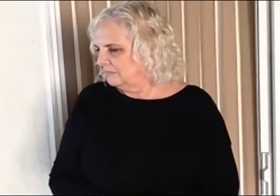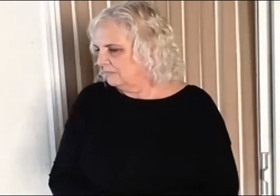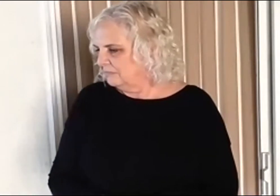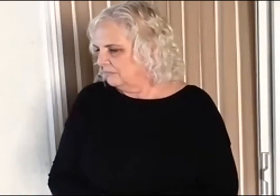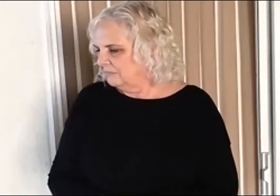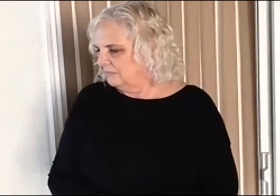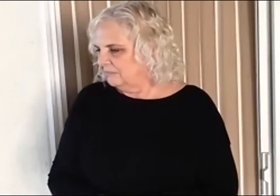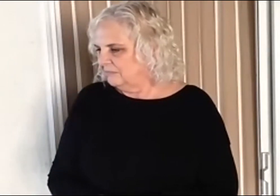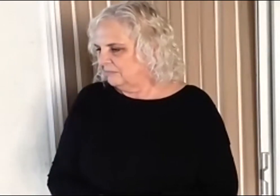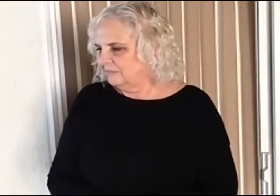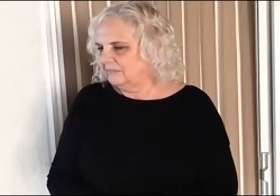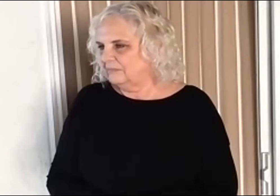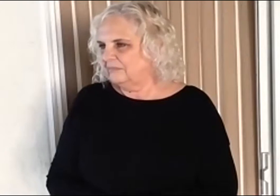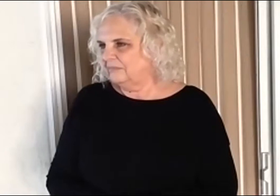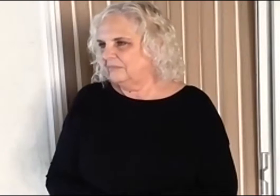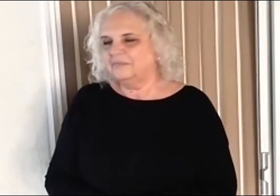here we go.